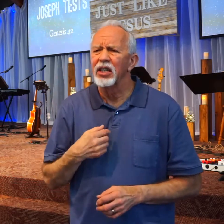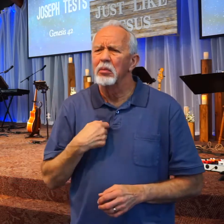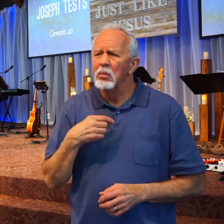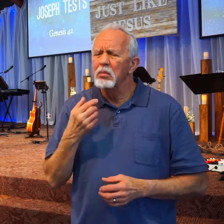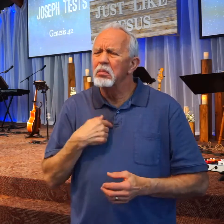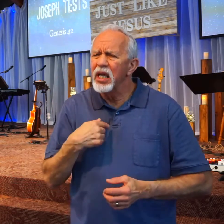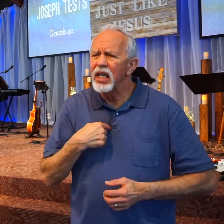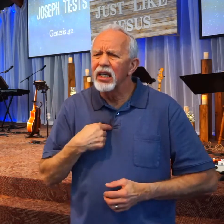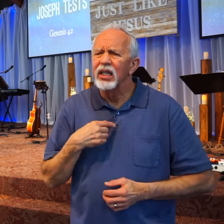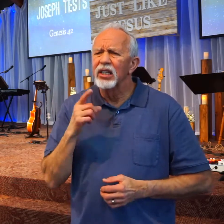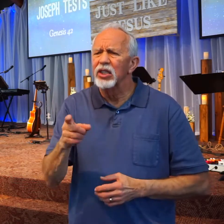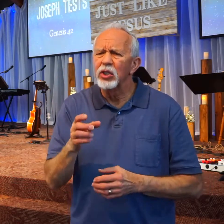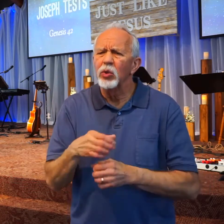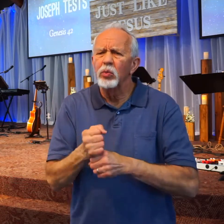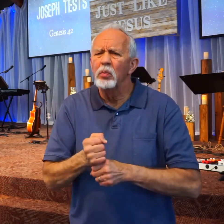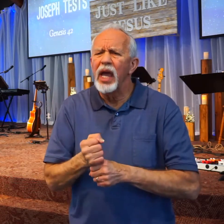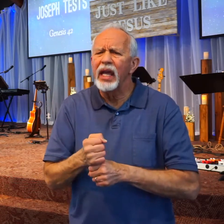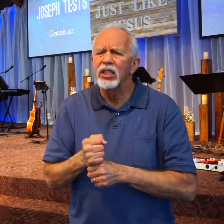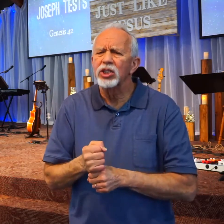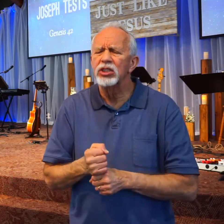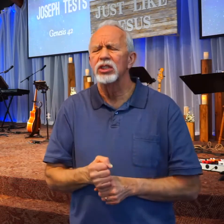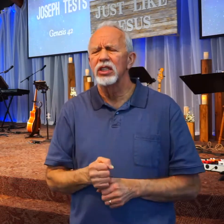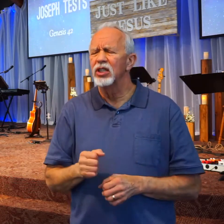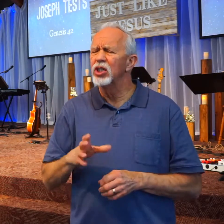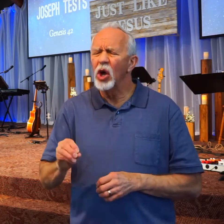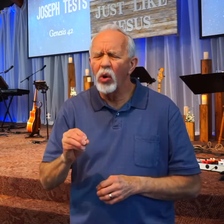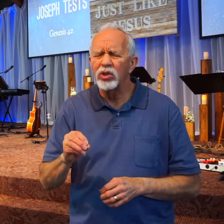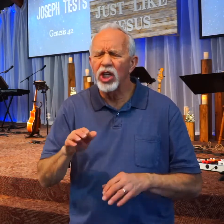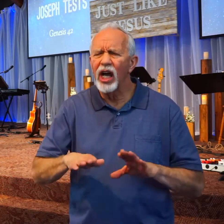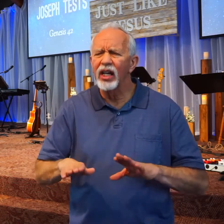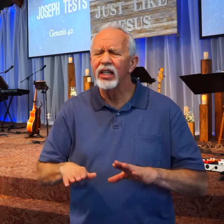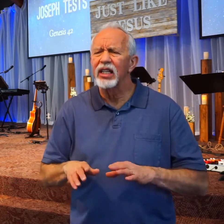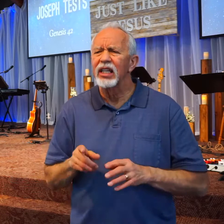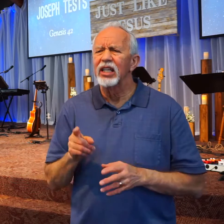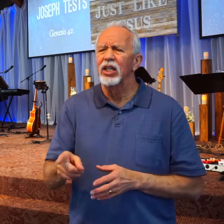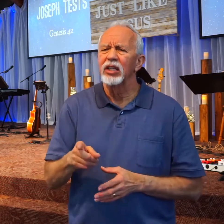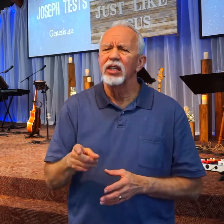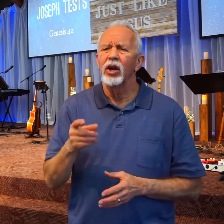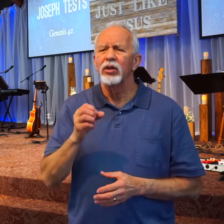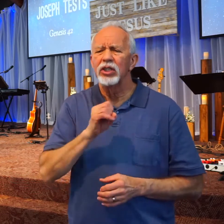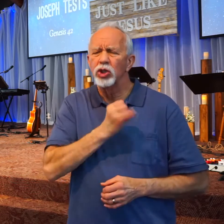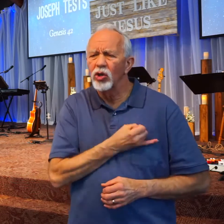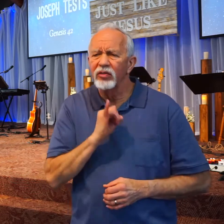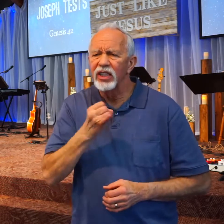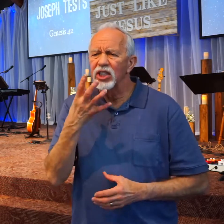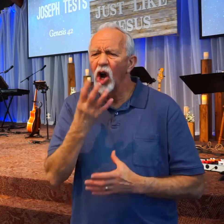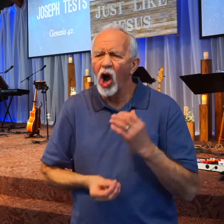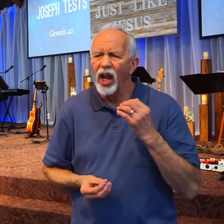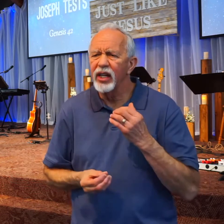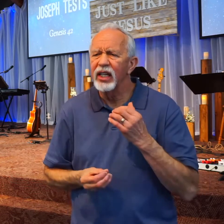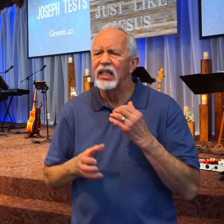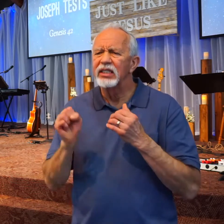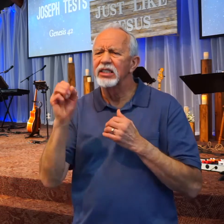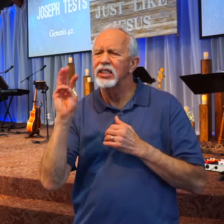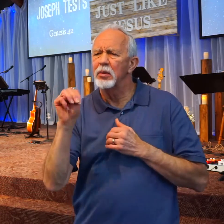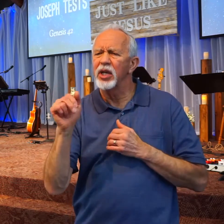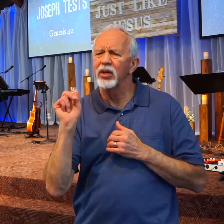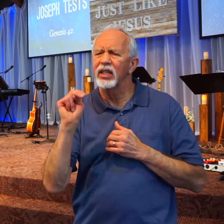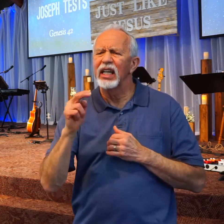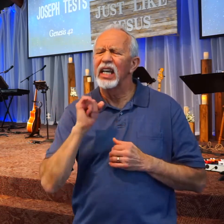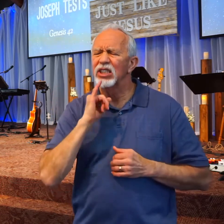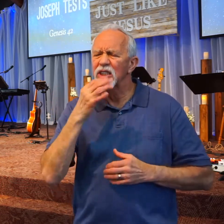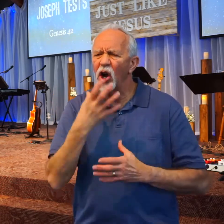childless. Joseph is gone. Simeon is gone. Now you want them to take Benjamin. And you hear